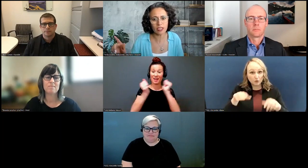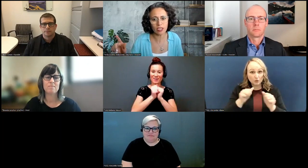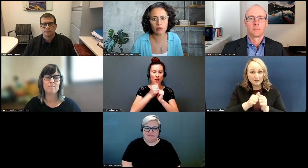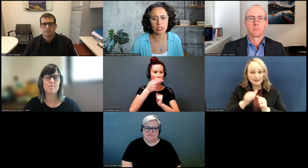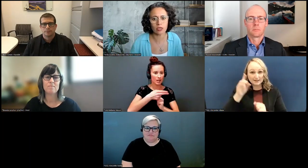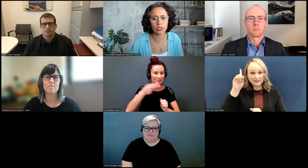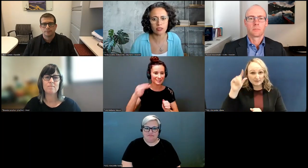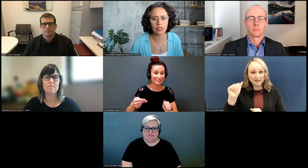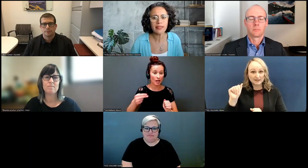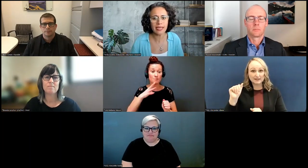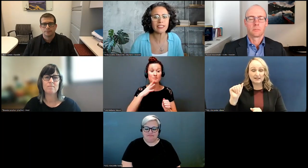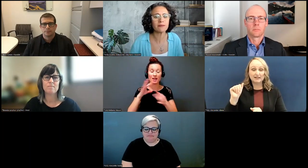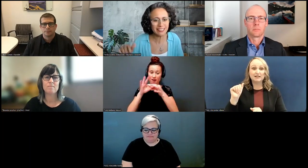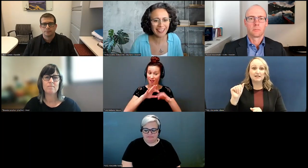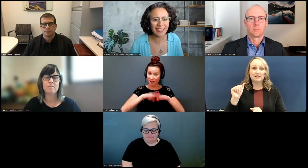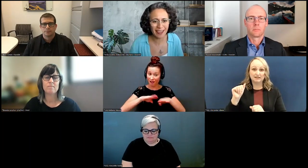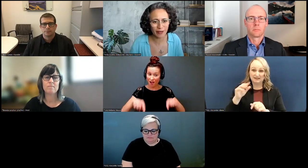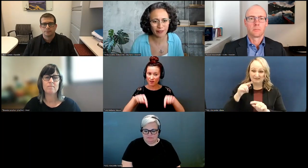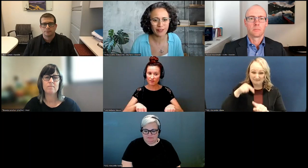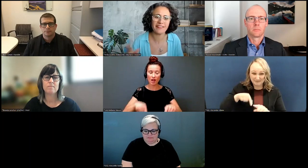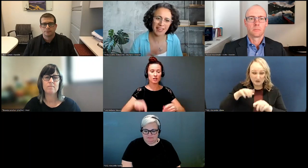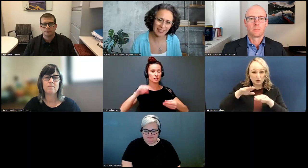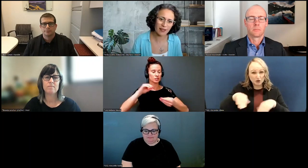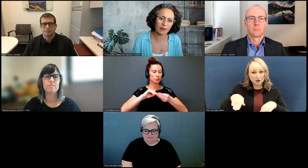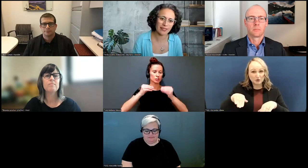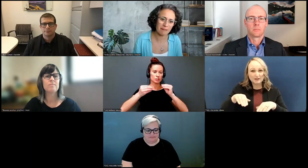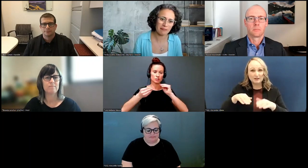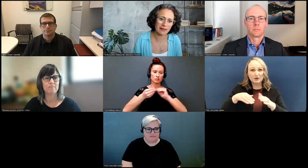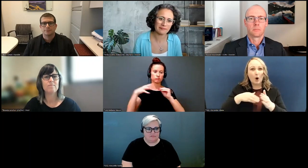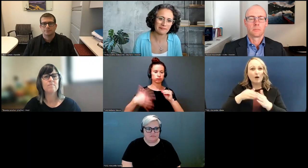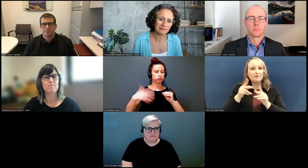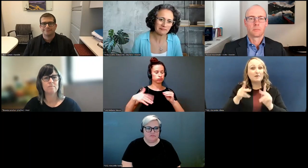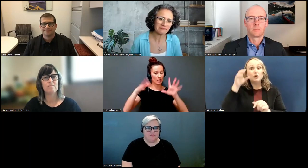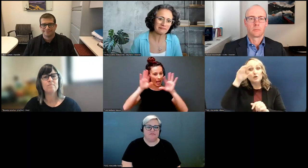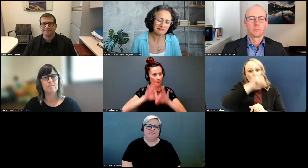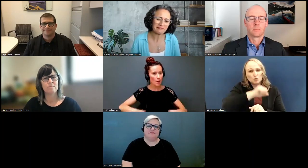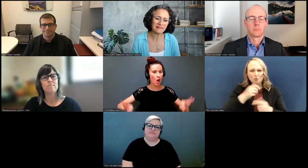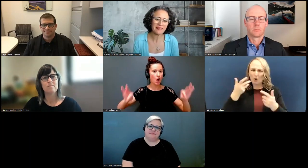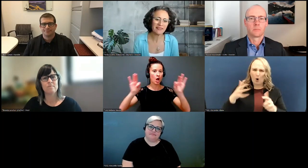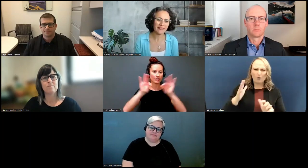I think there's a huge assumption that it's being taken care of, and that's not what's happening.